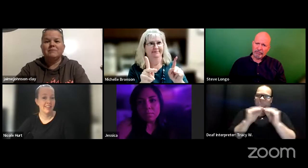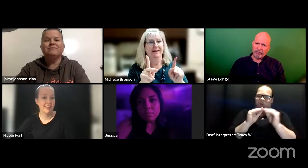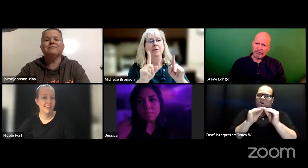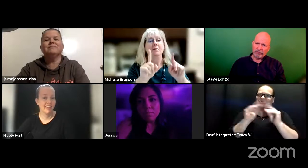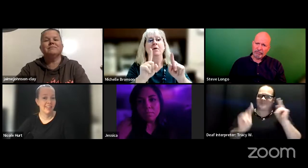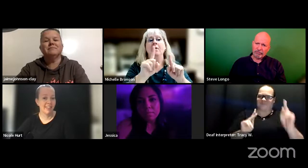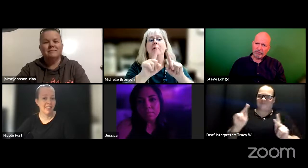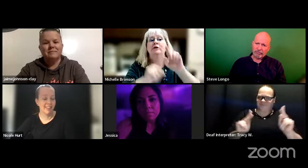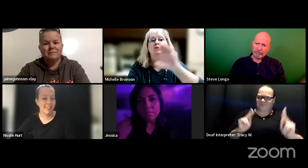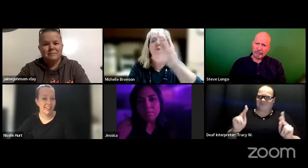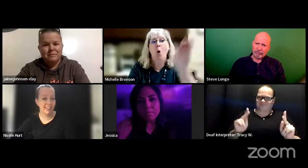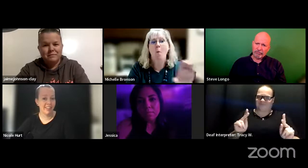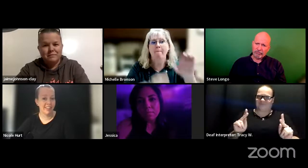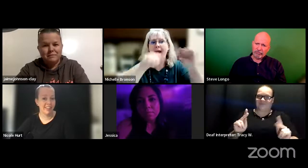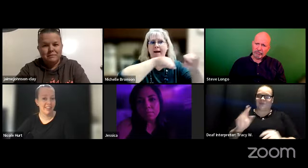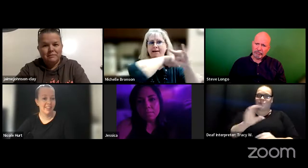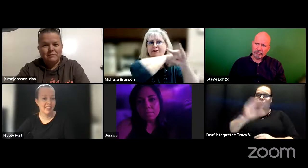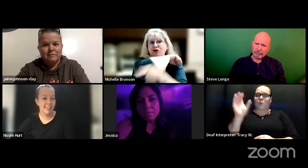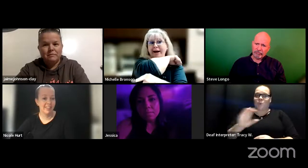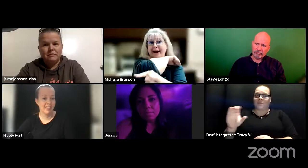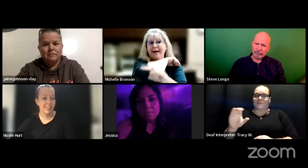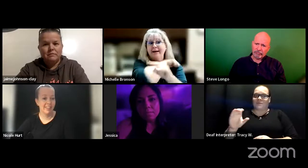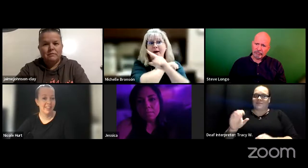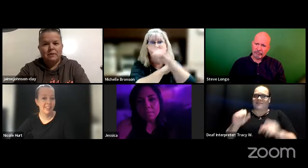there were more people in the holiday car parade.